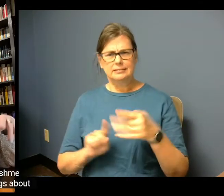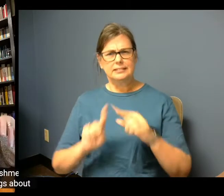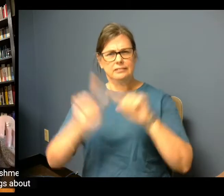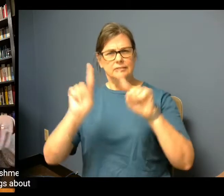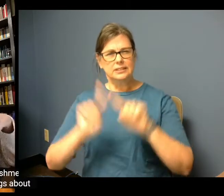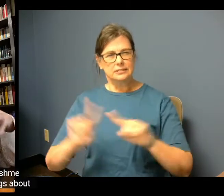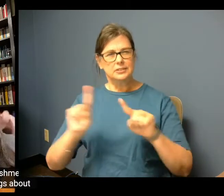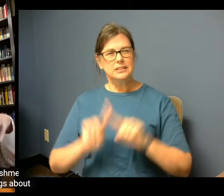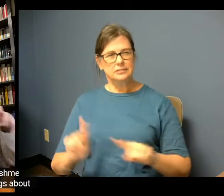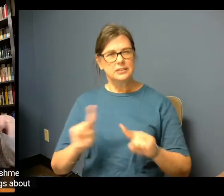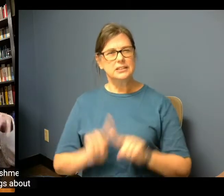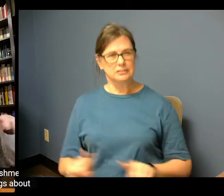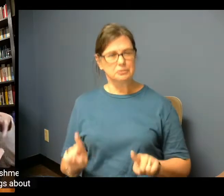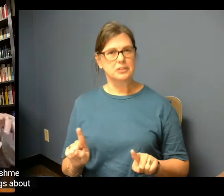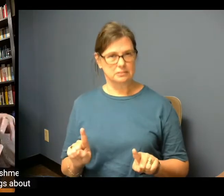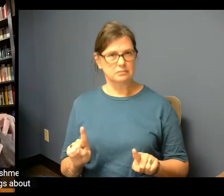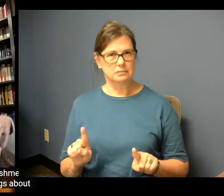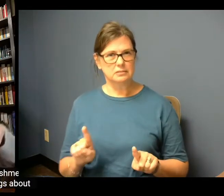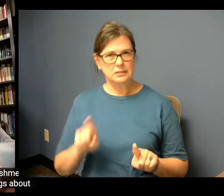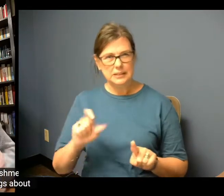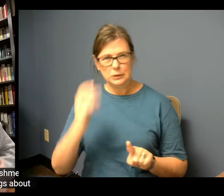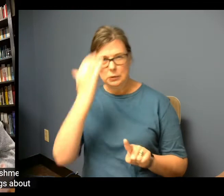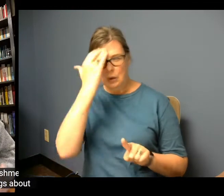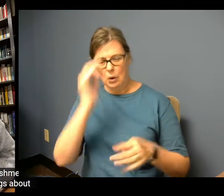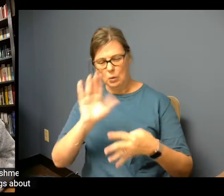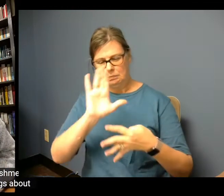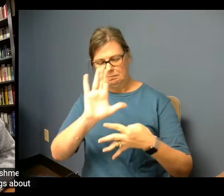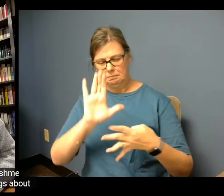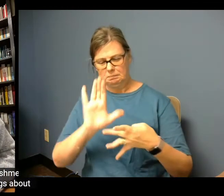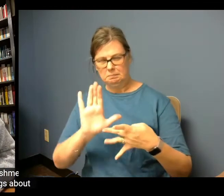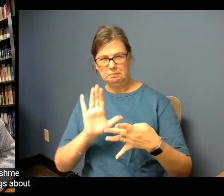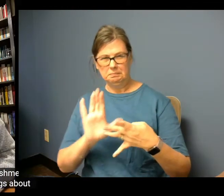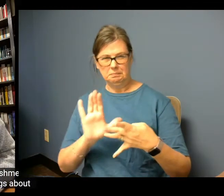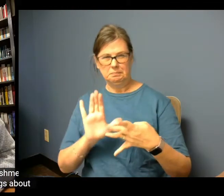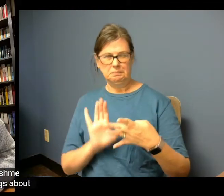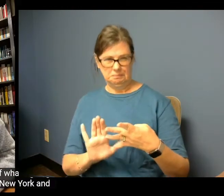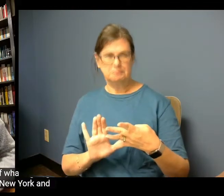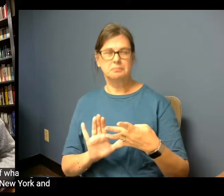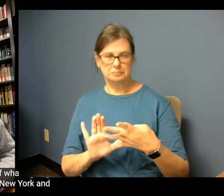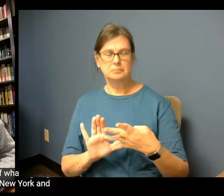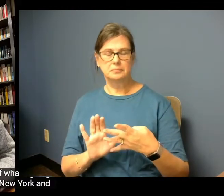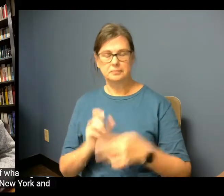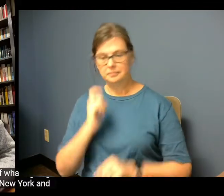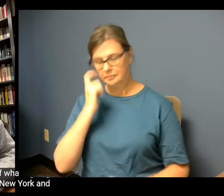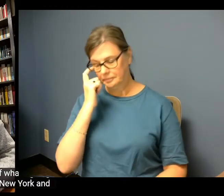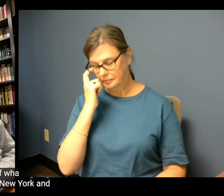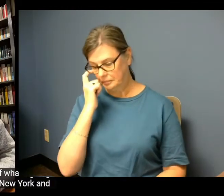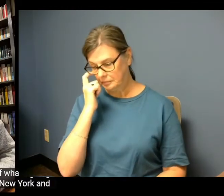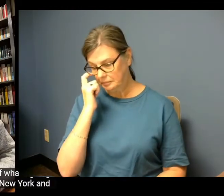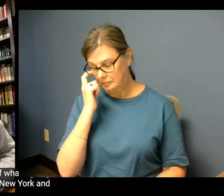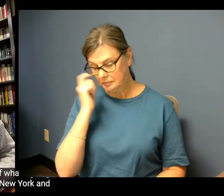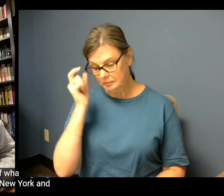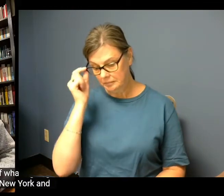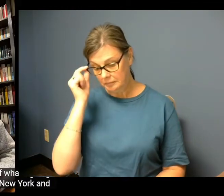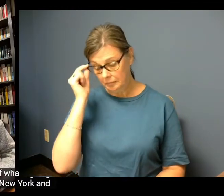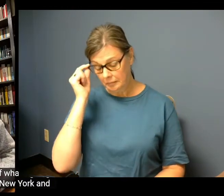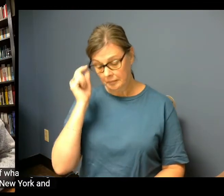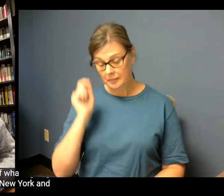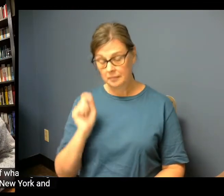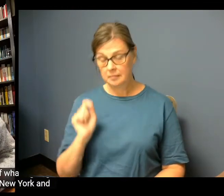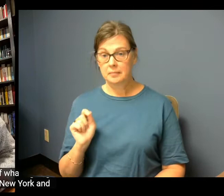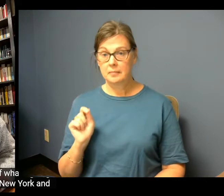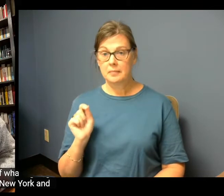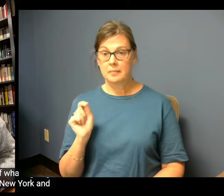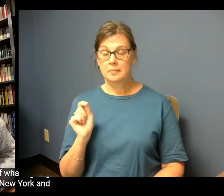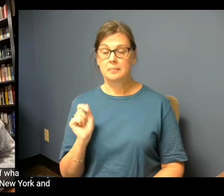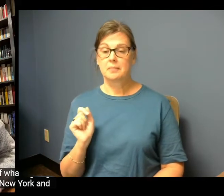in their establishment, and they tell us different things about kind of the growth just of the of what's going to